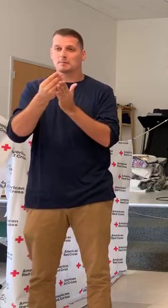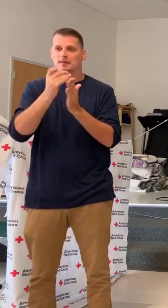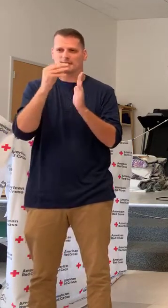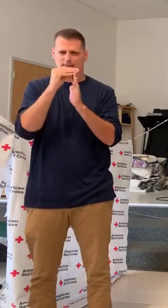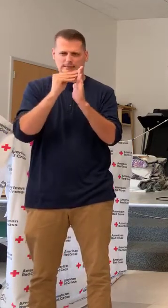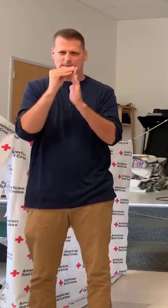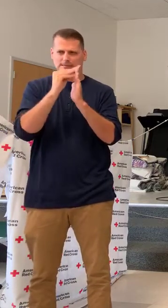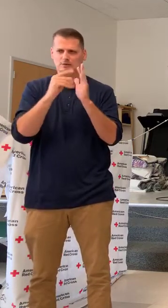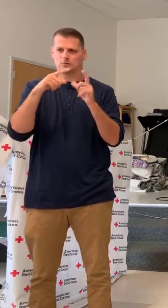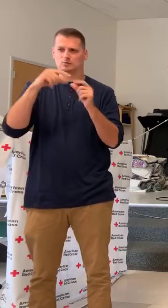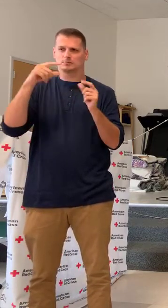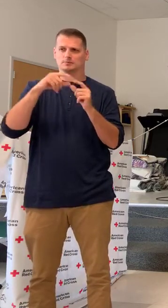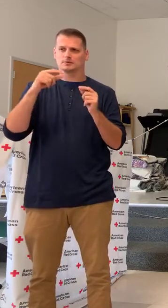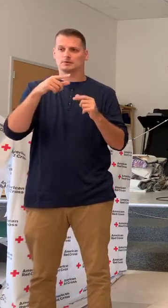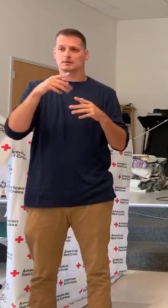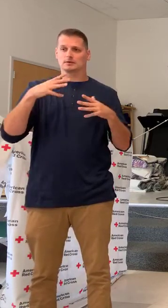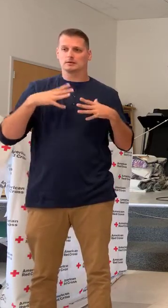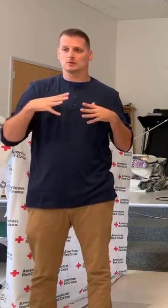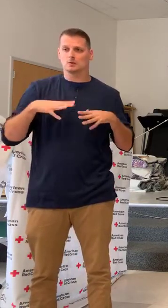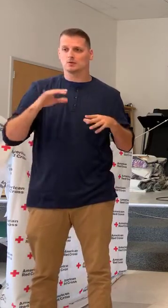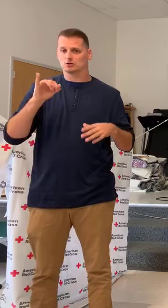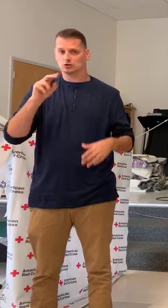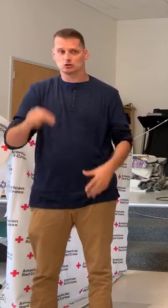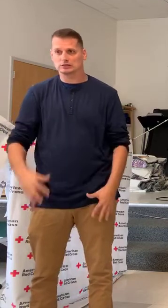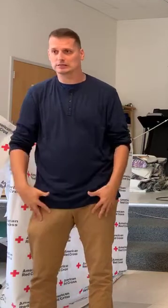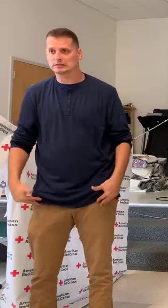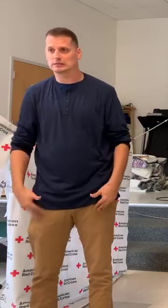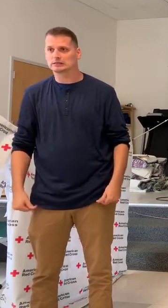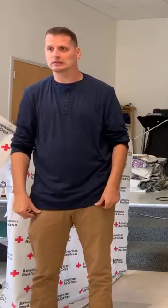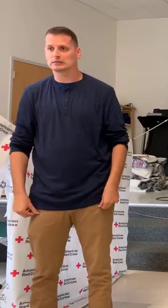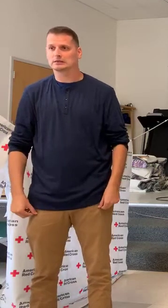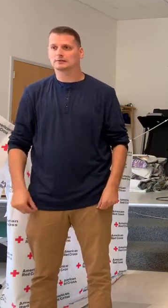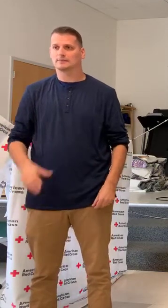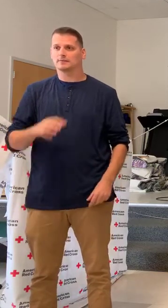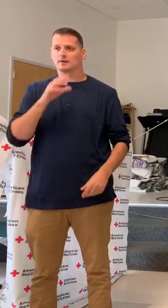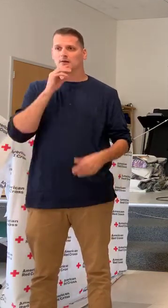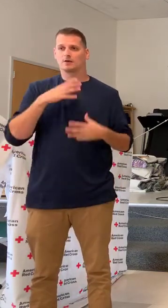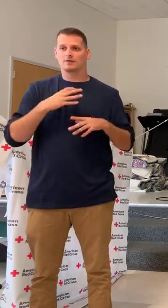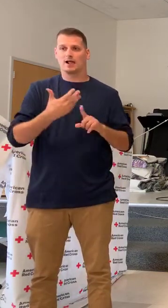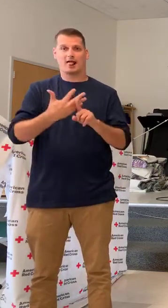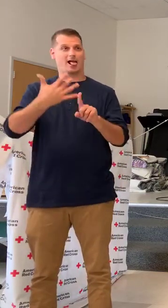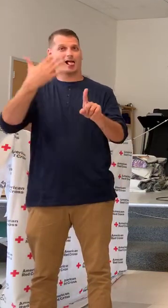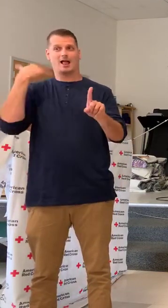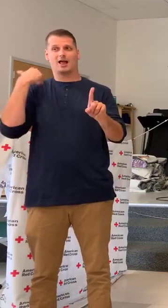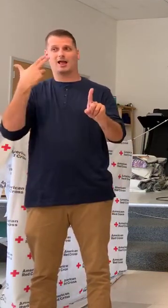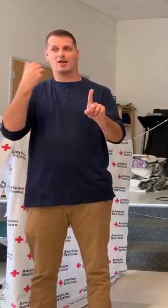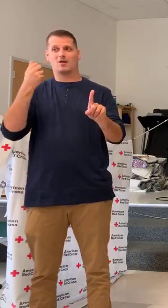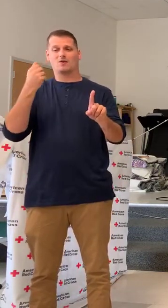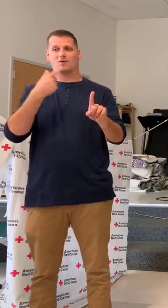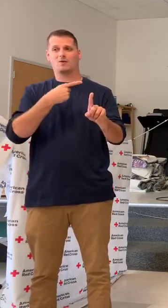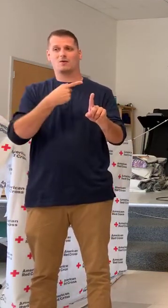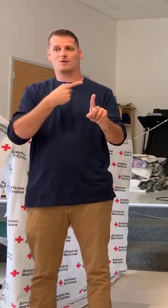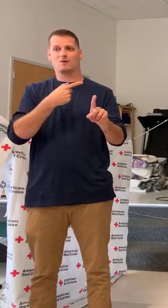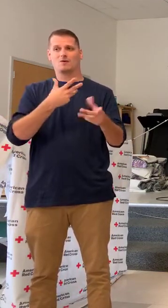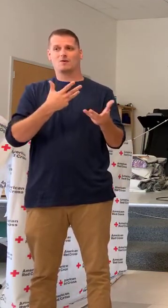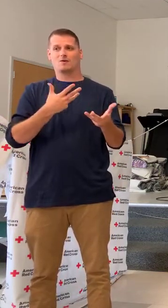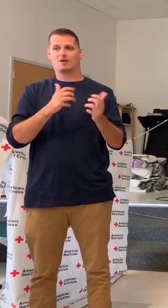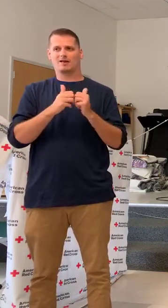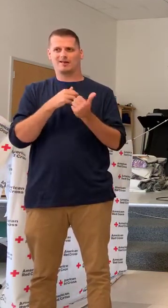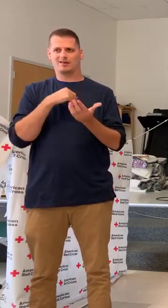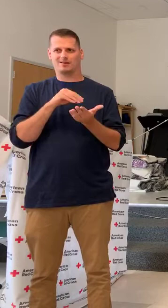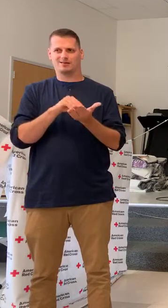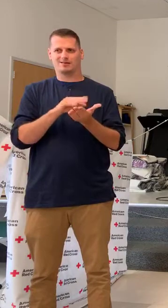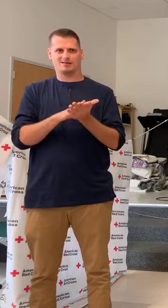jeans. I had jeans from when I was in high school that were in great shape because I took good care of my clothes. I thought, okay, they're, you